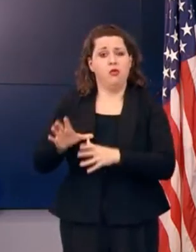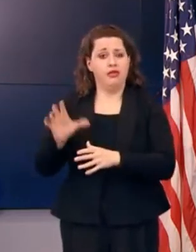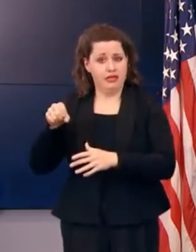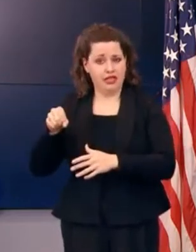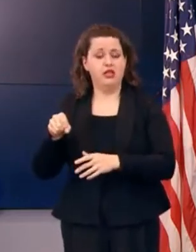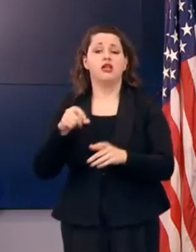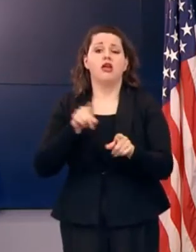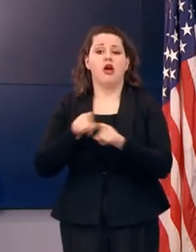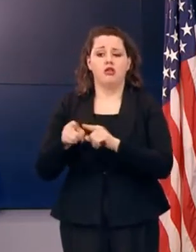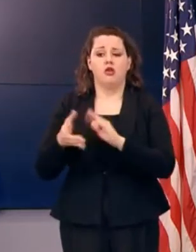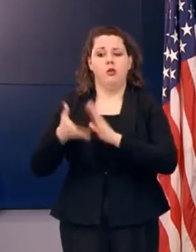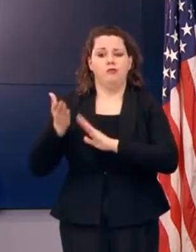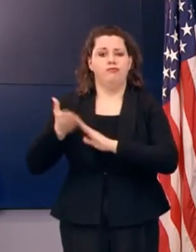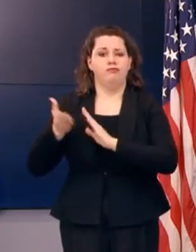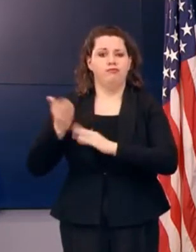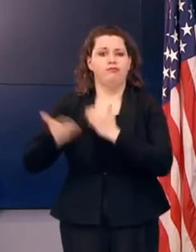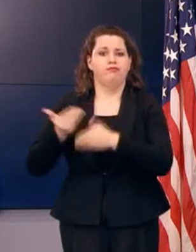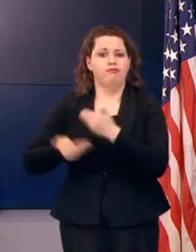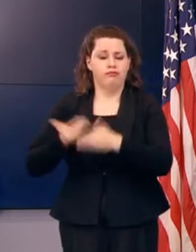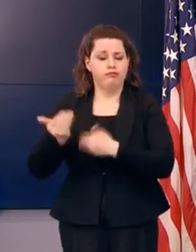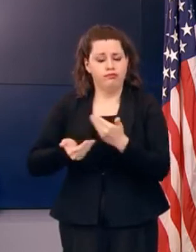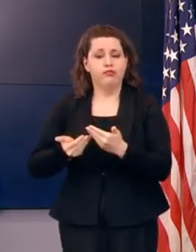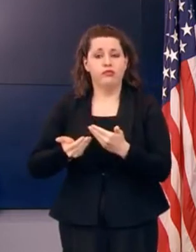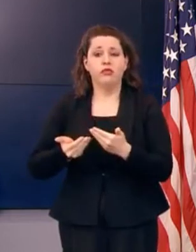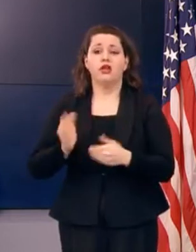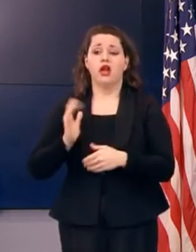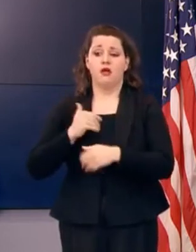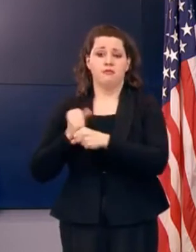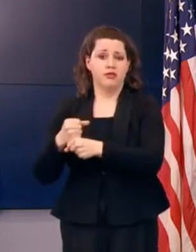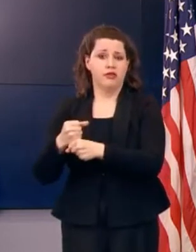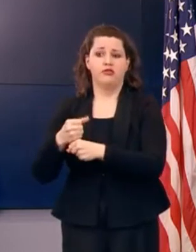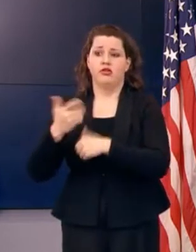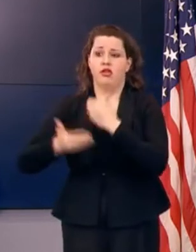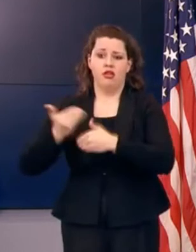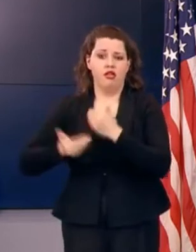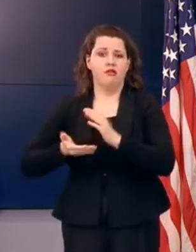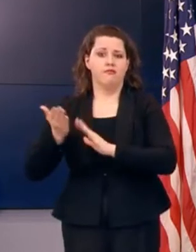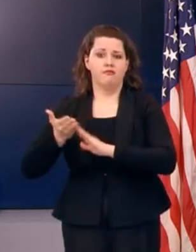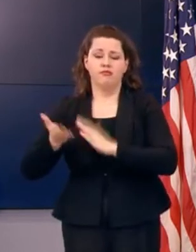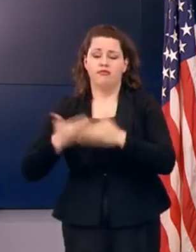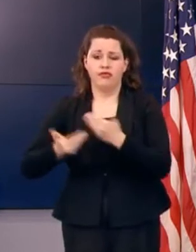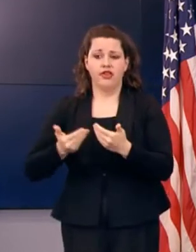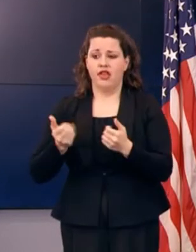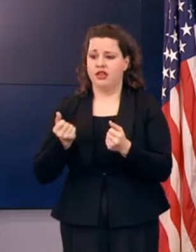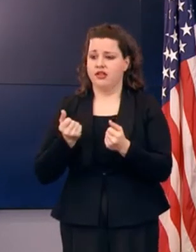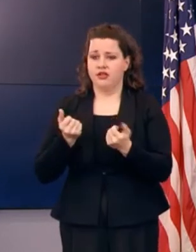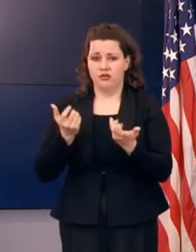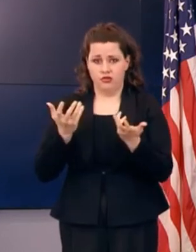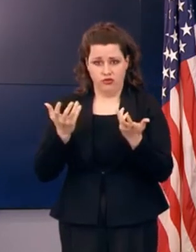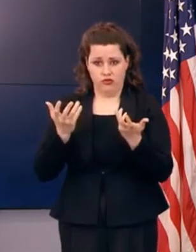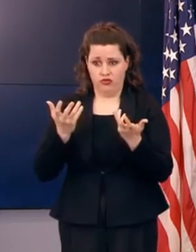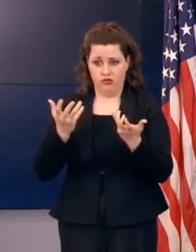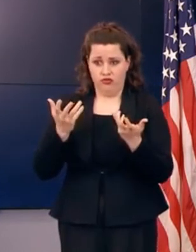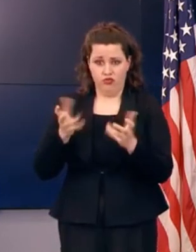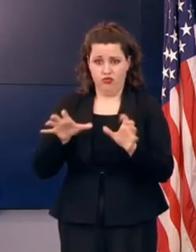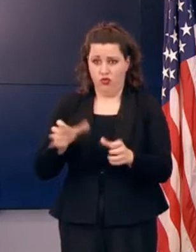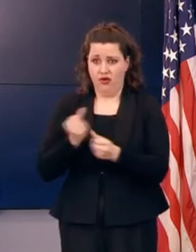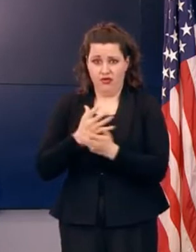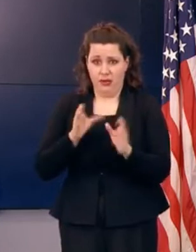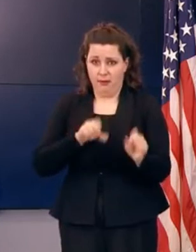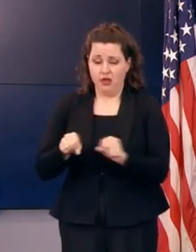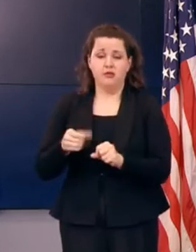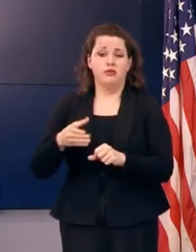keep our processing plants up and moving, our manufacturing plants up and moving, to do everything we can to protect our most vulnerable